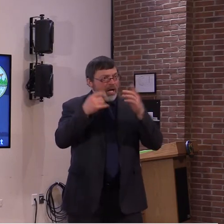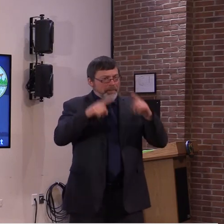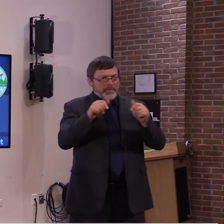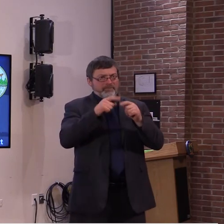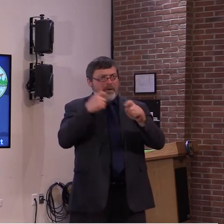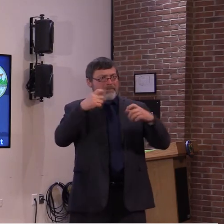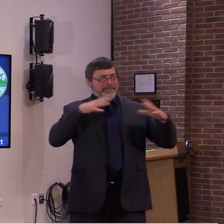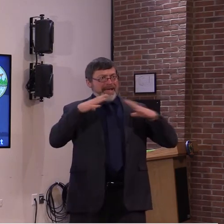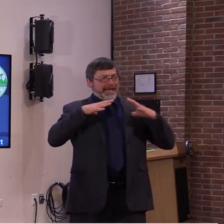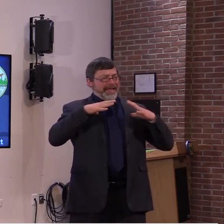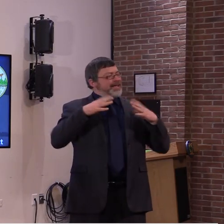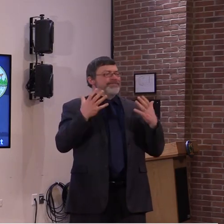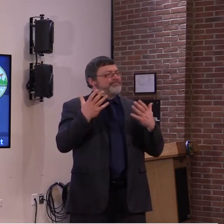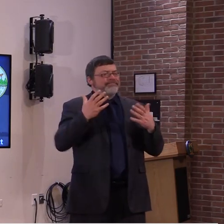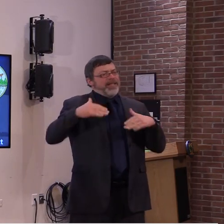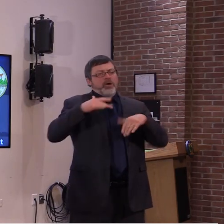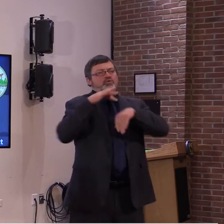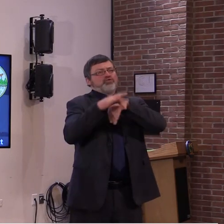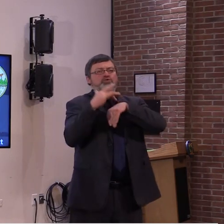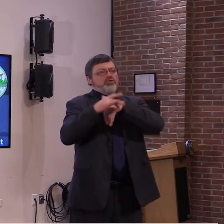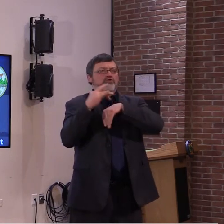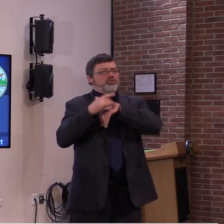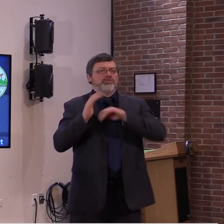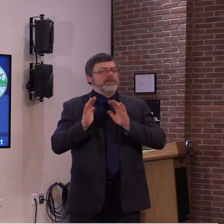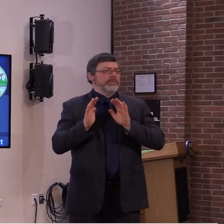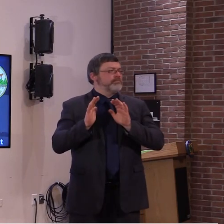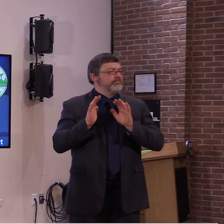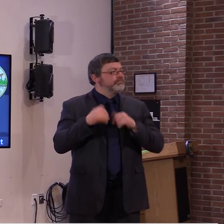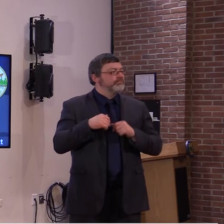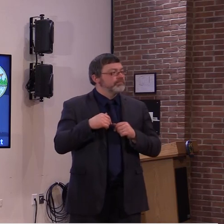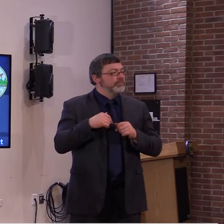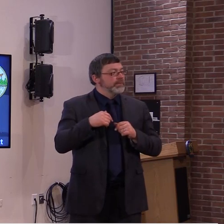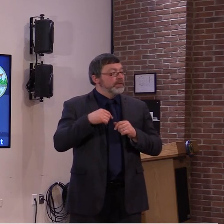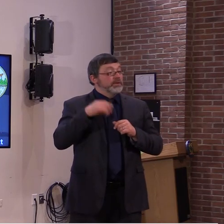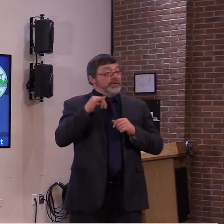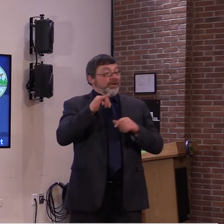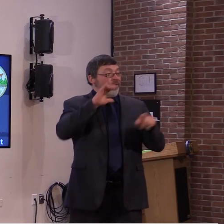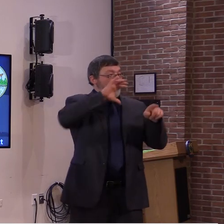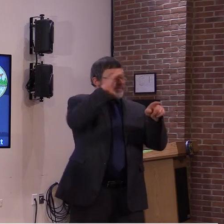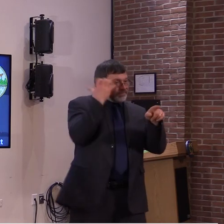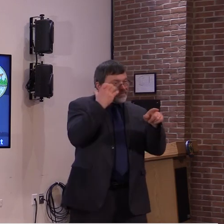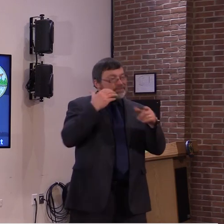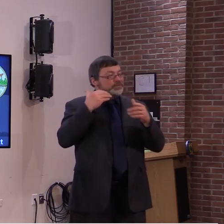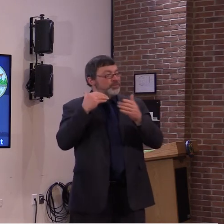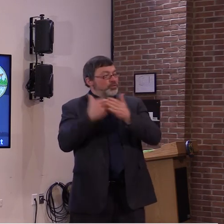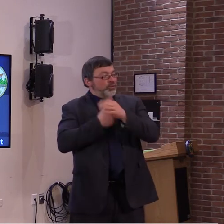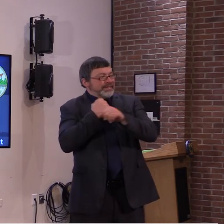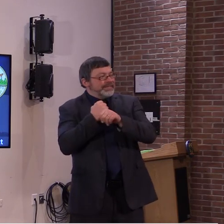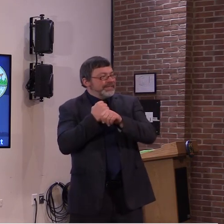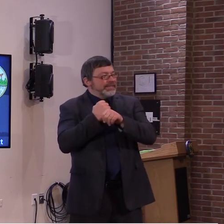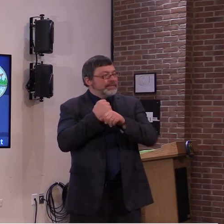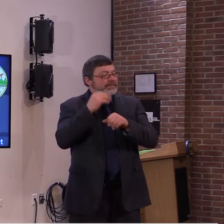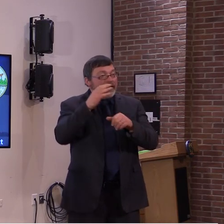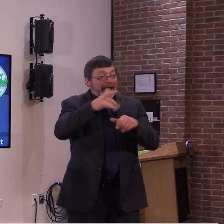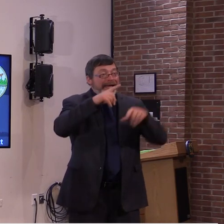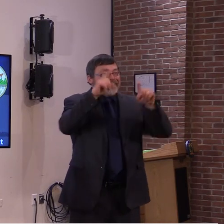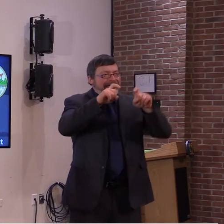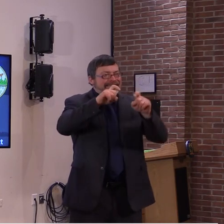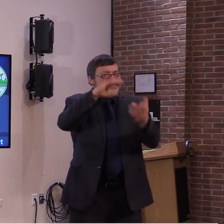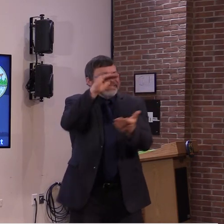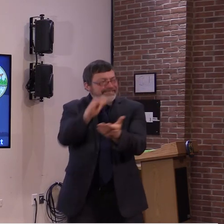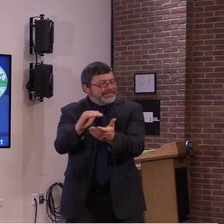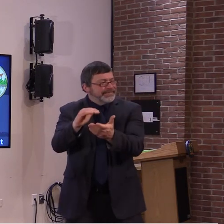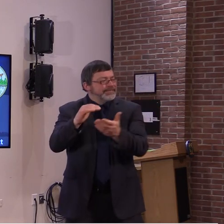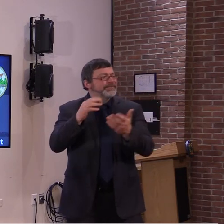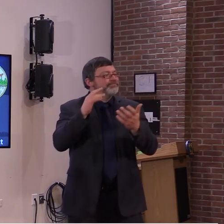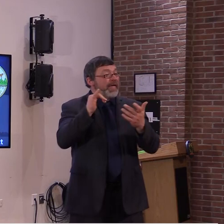have an impact on both testing availability and the reporting of results. However, our Epi team is beginning to